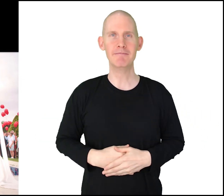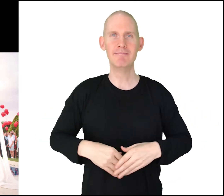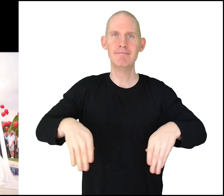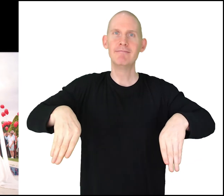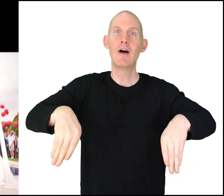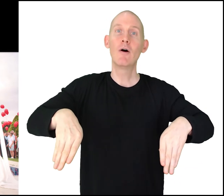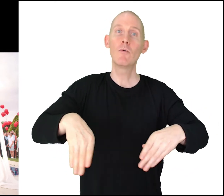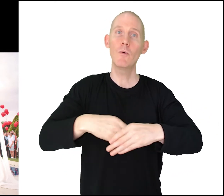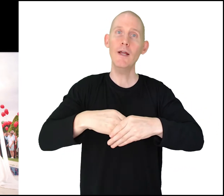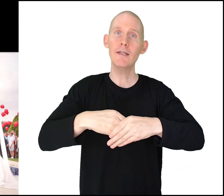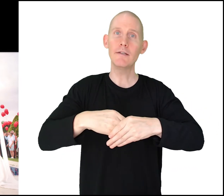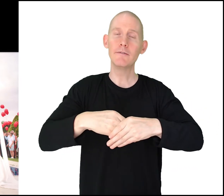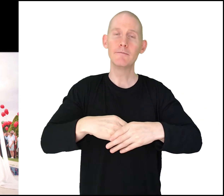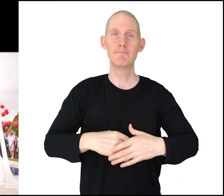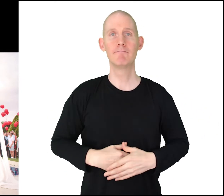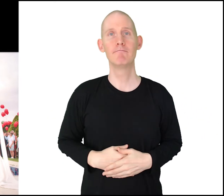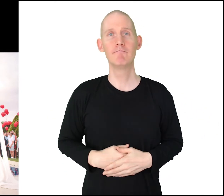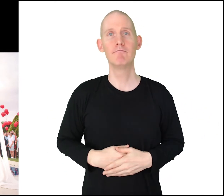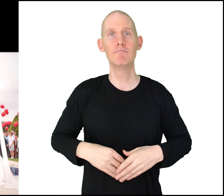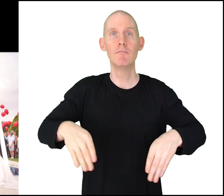Wedding, wedding,